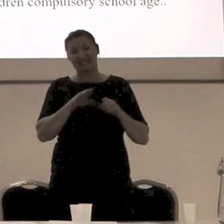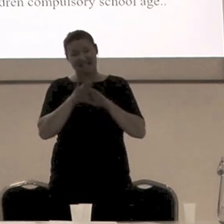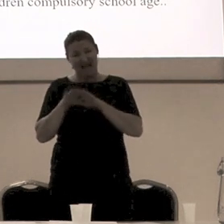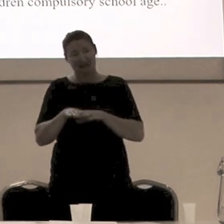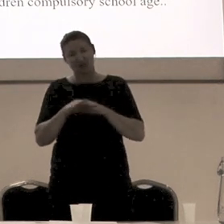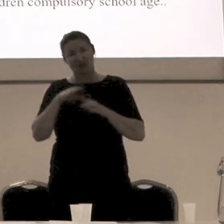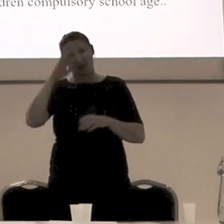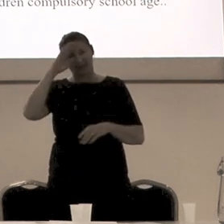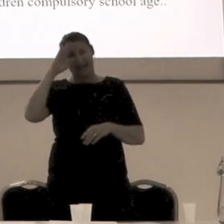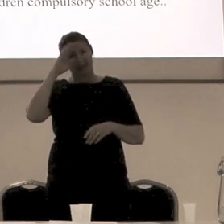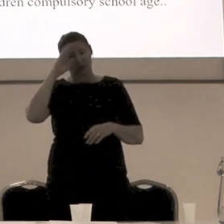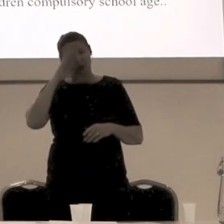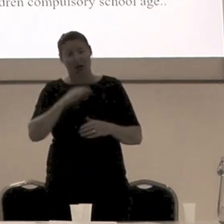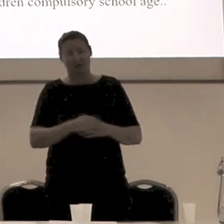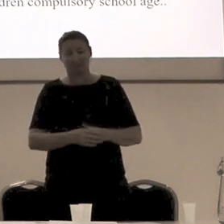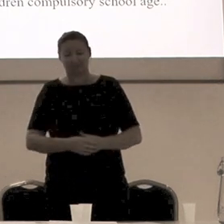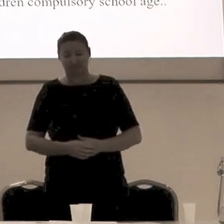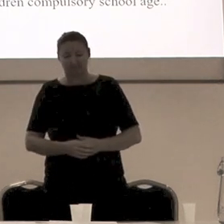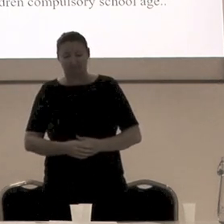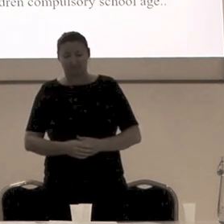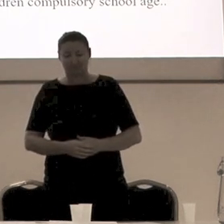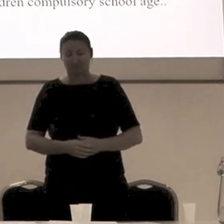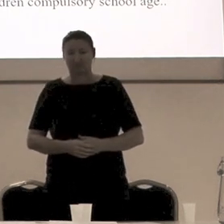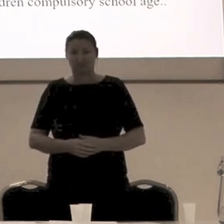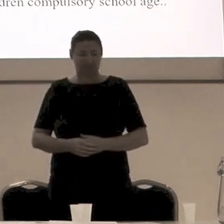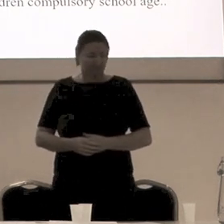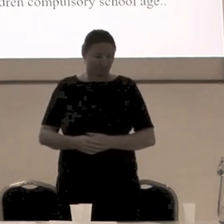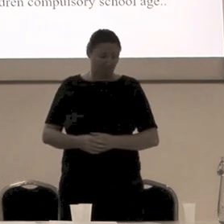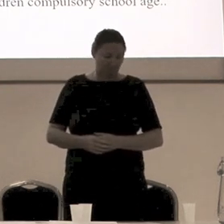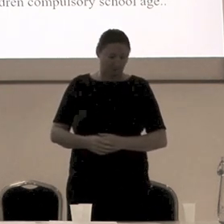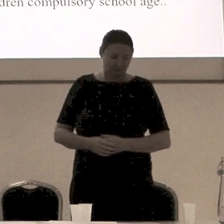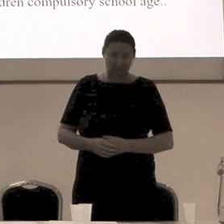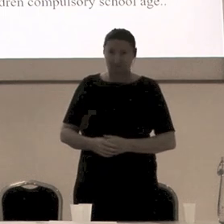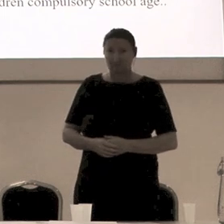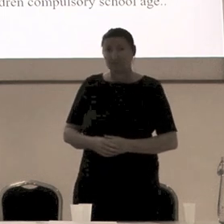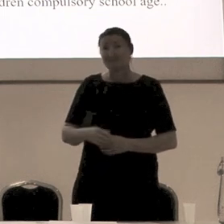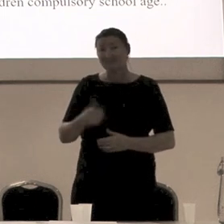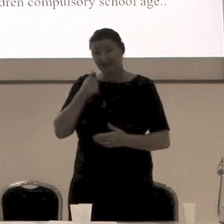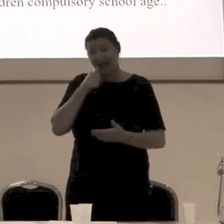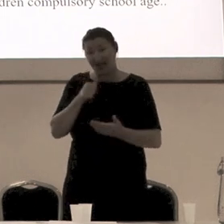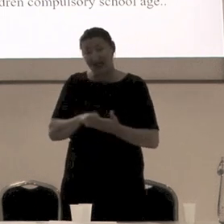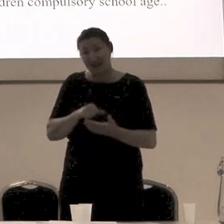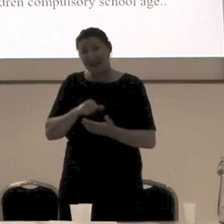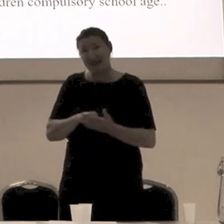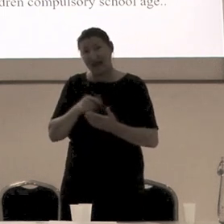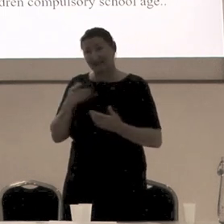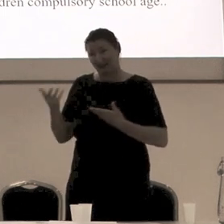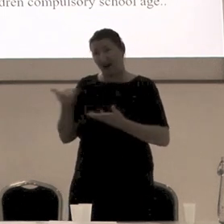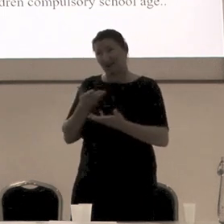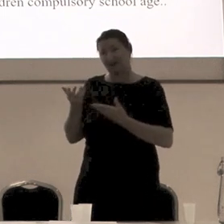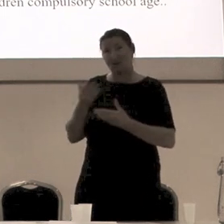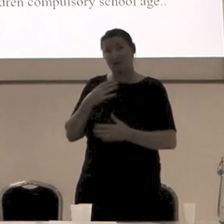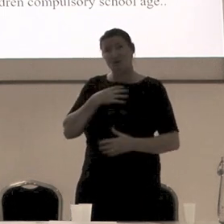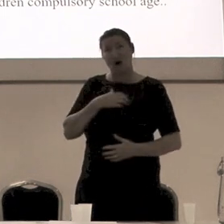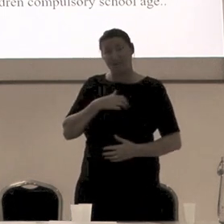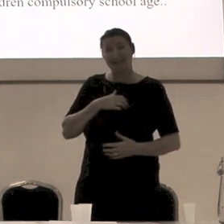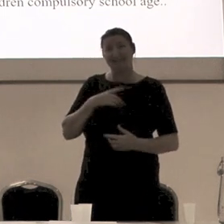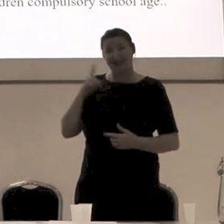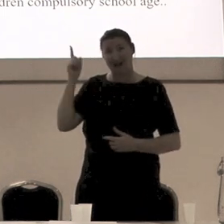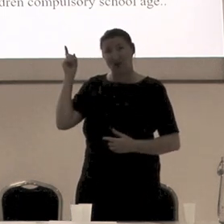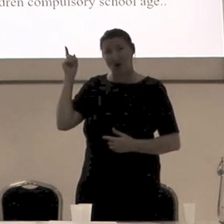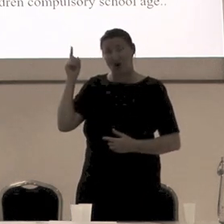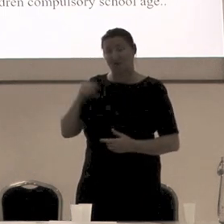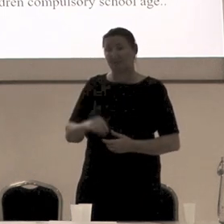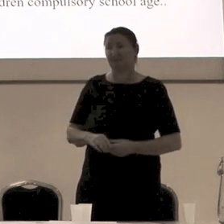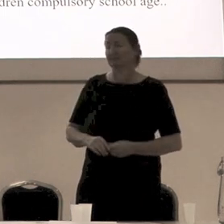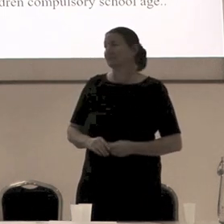danger which it is impossible to exaggerate. That was in a letter to Herbert Asquith, the Prime Minister. There was